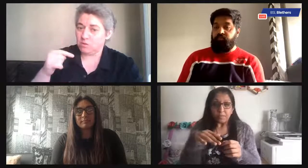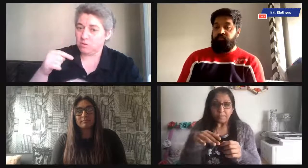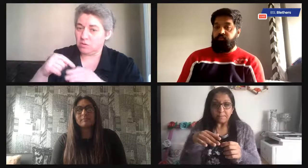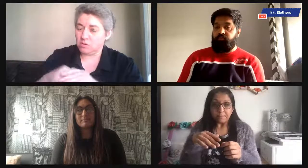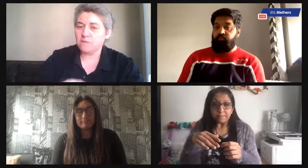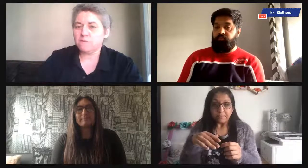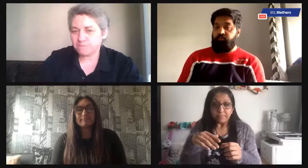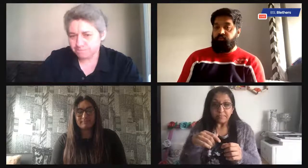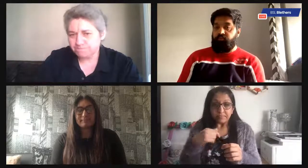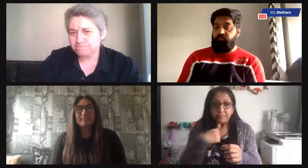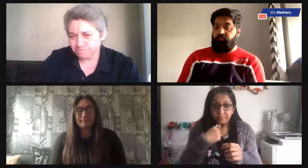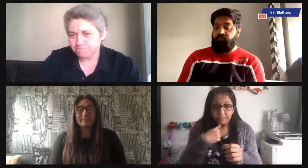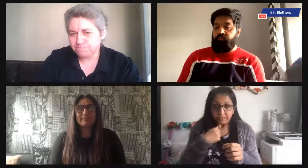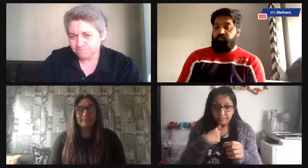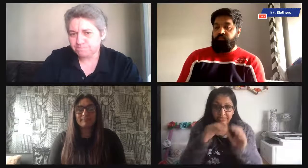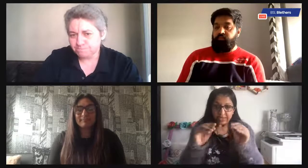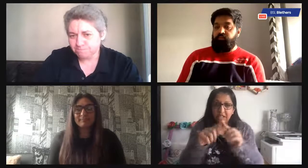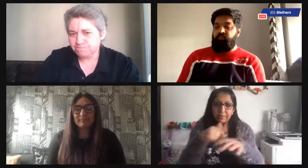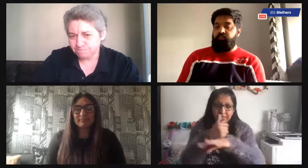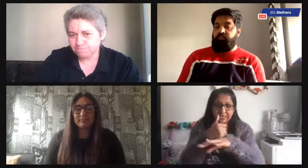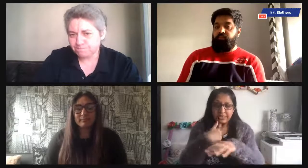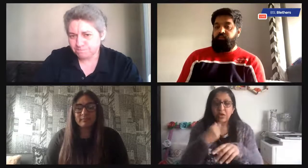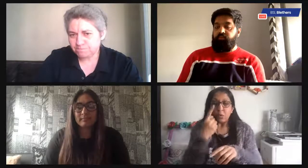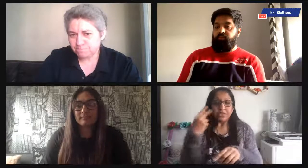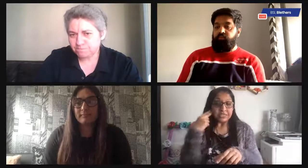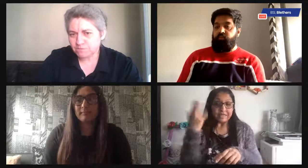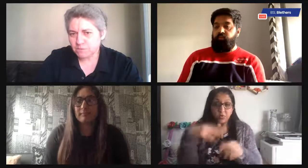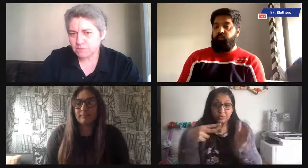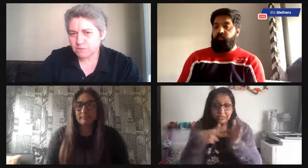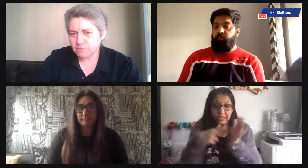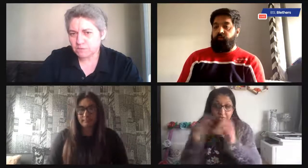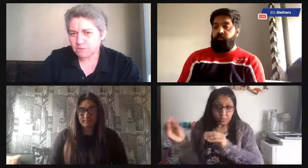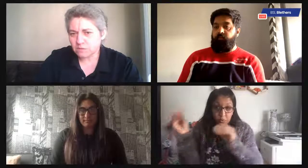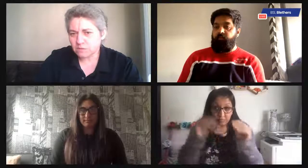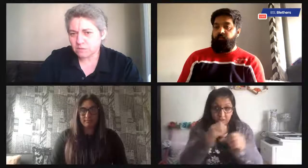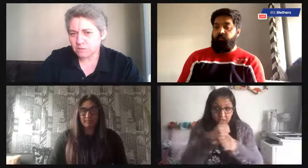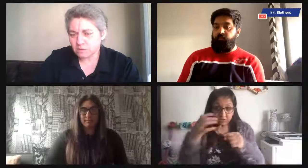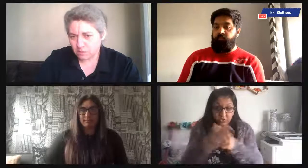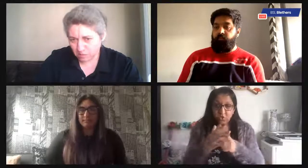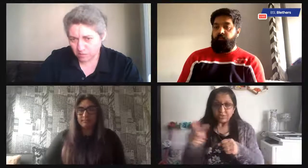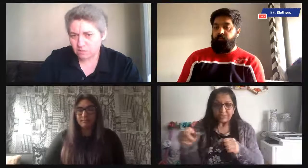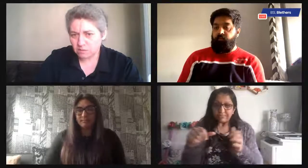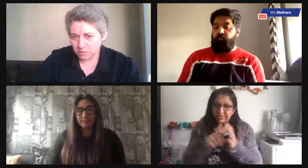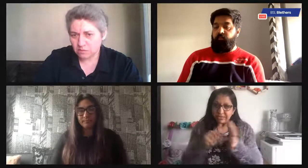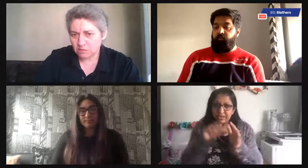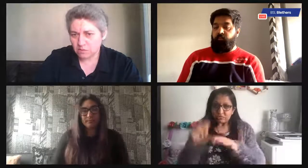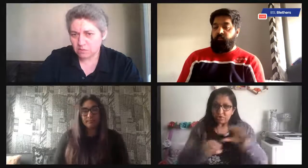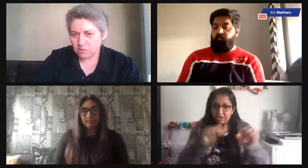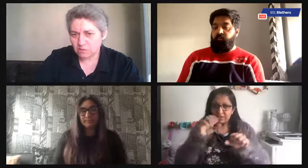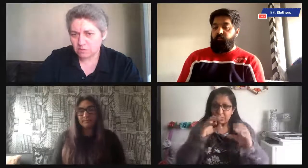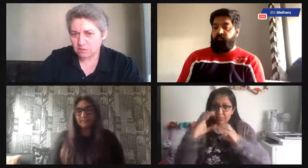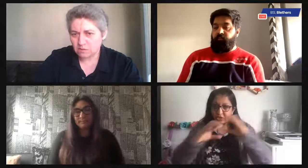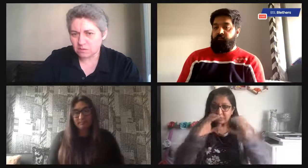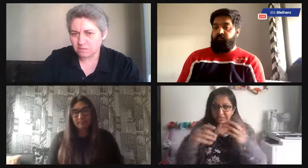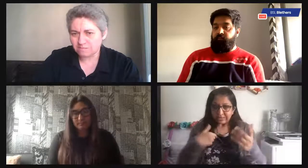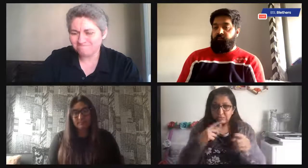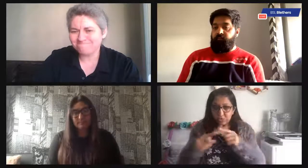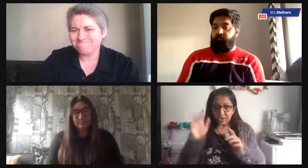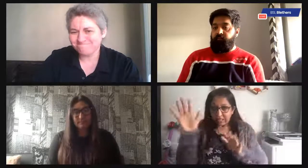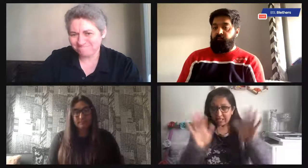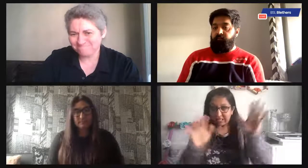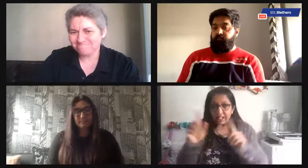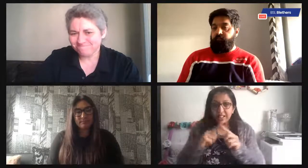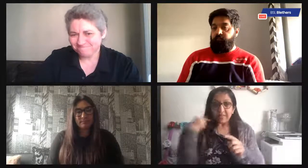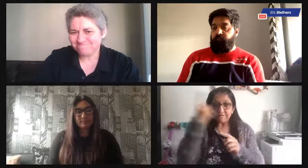English class. Wow. Wow. Yeah. So what I do, we have one deaf person